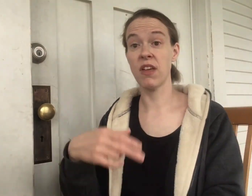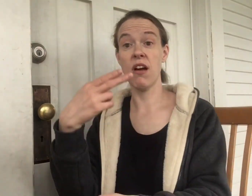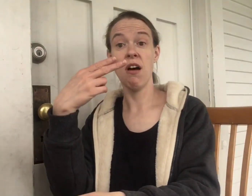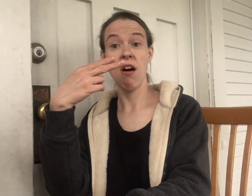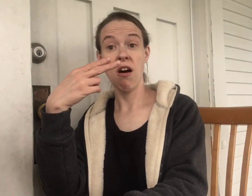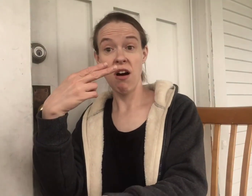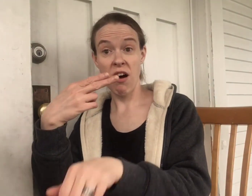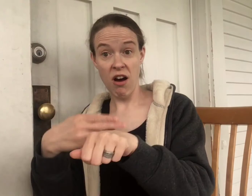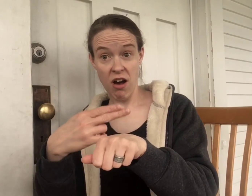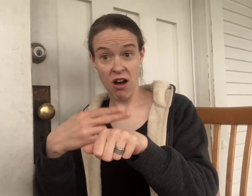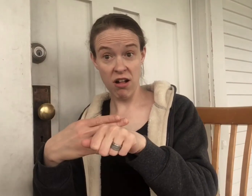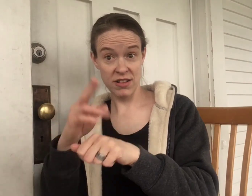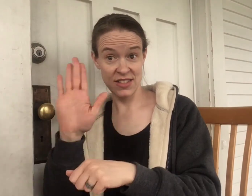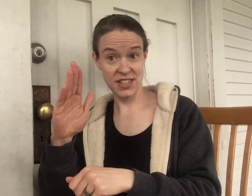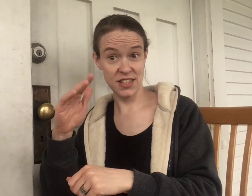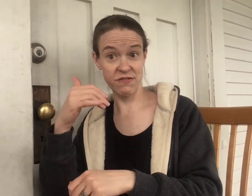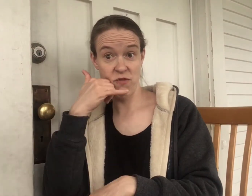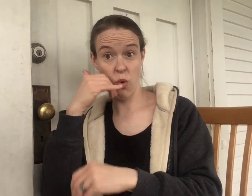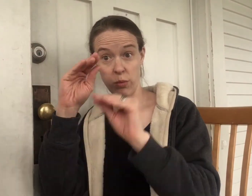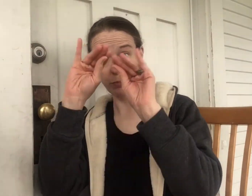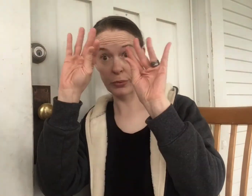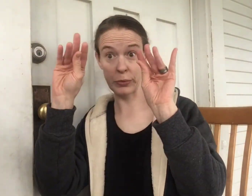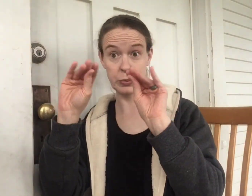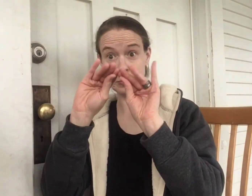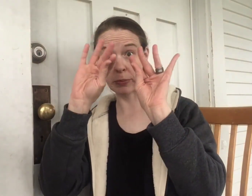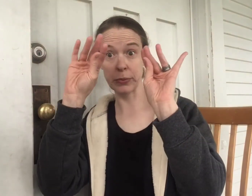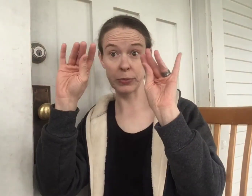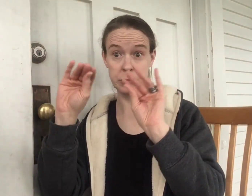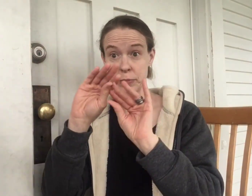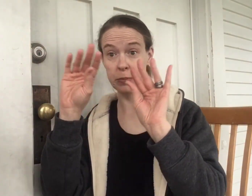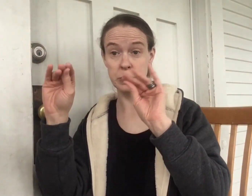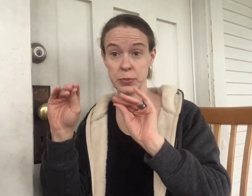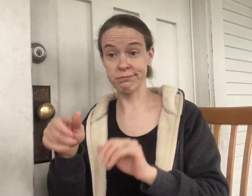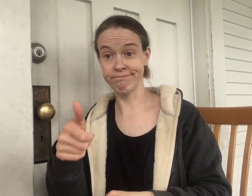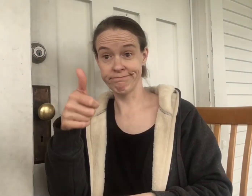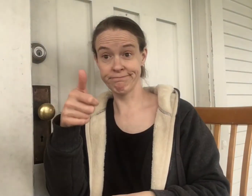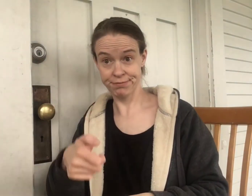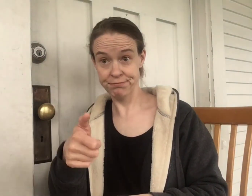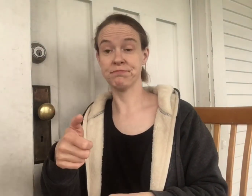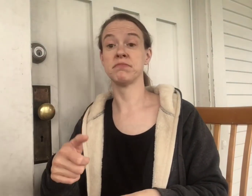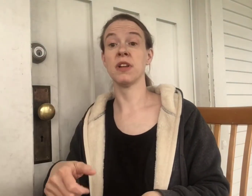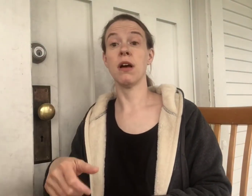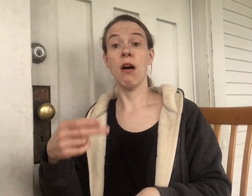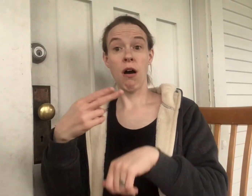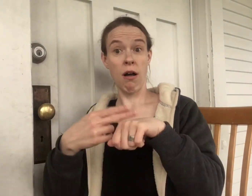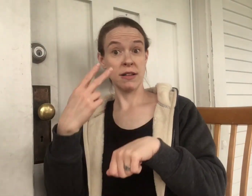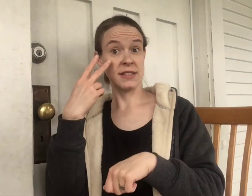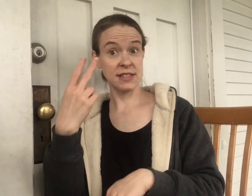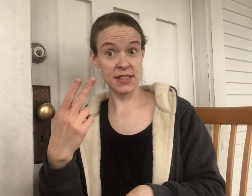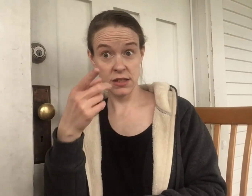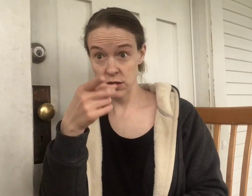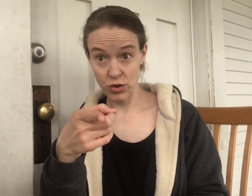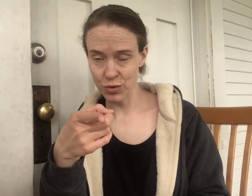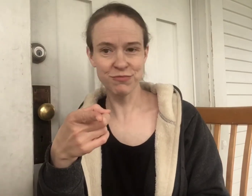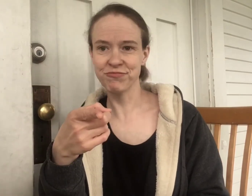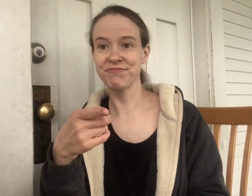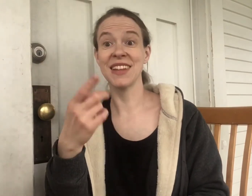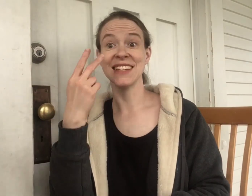call. Hollis his phone would flash a light. He would turn it on, and Hollis would not see